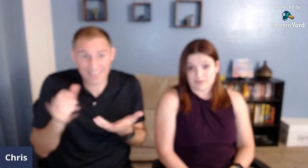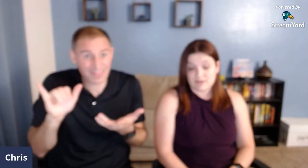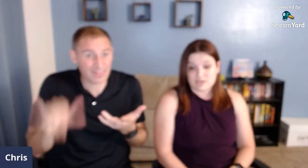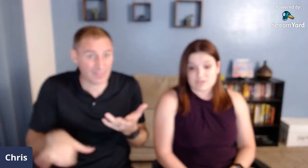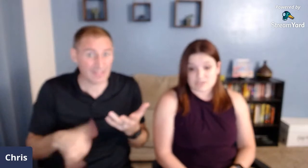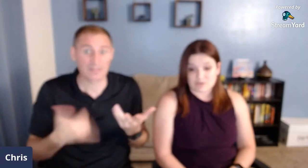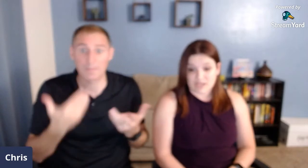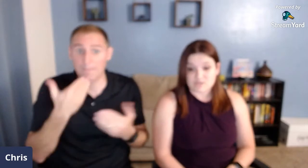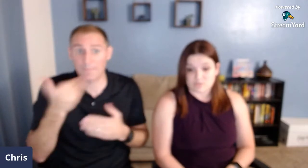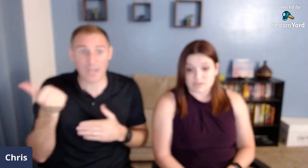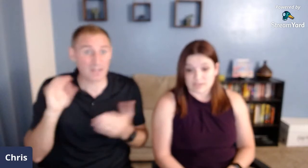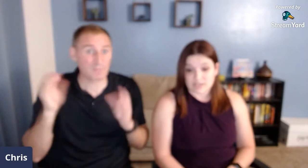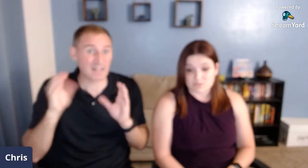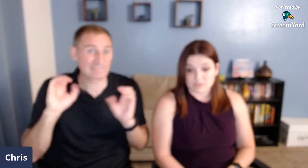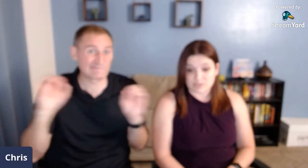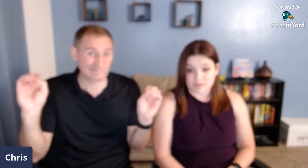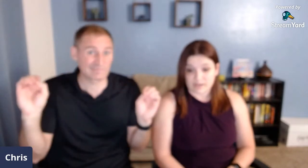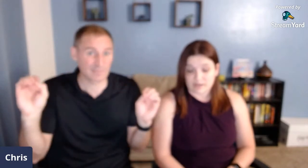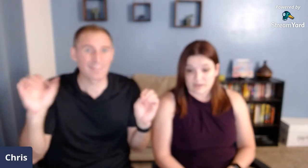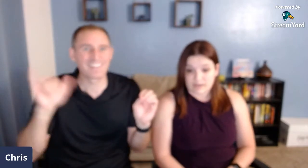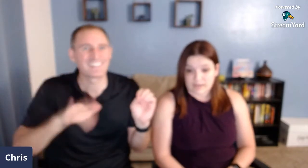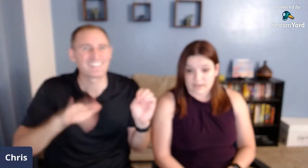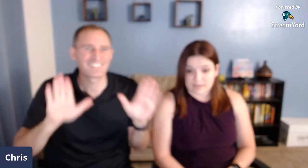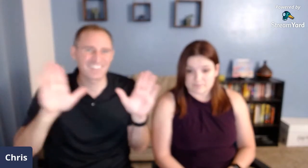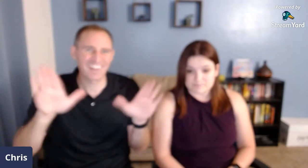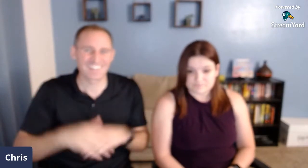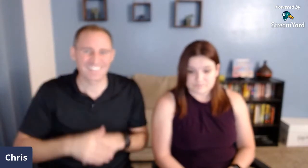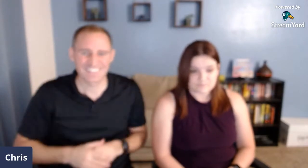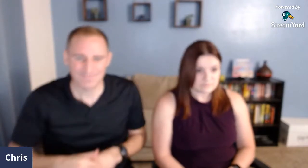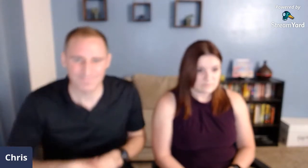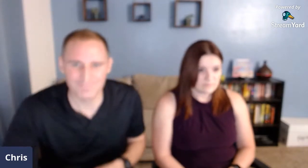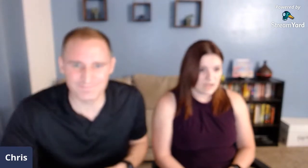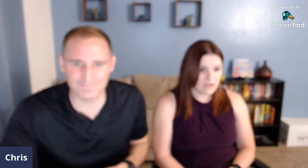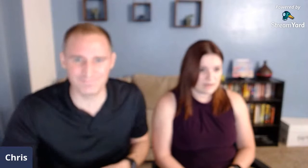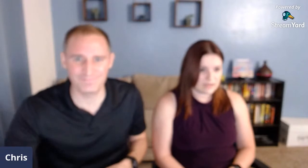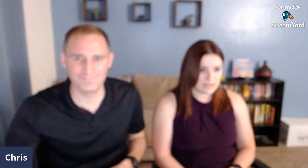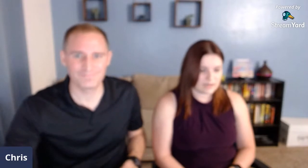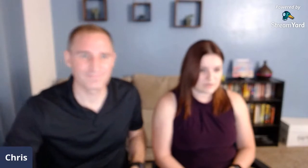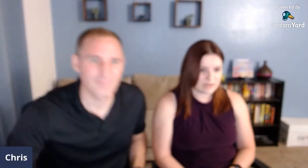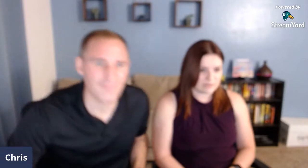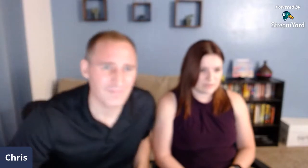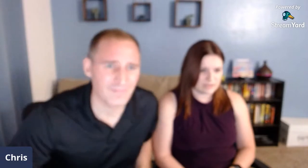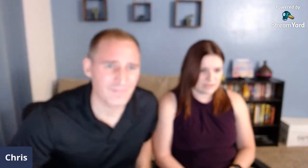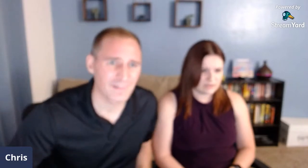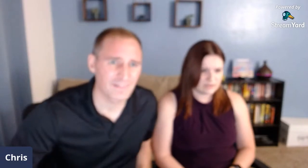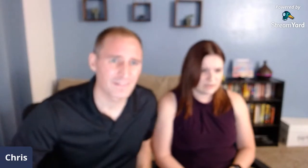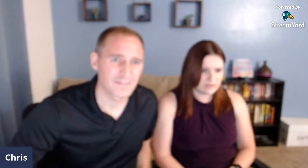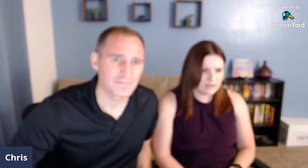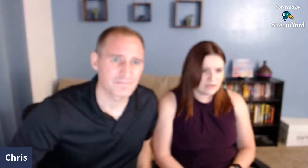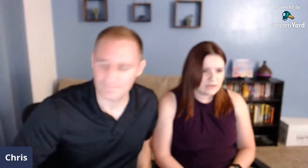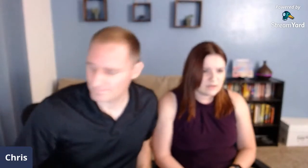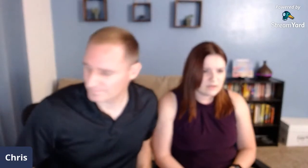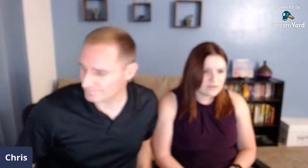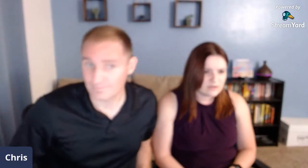a week. So that's really great. Again, I'm trying to read.